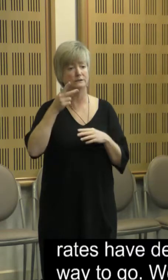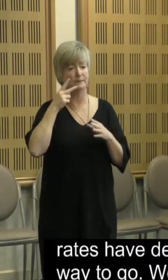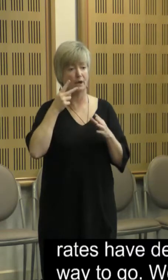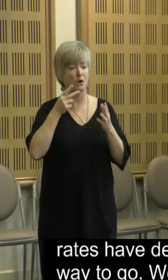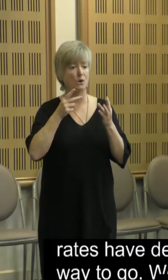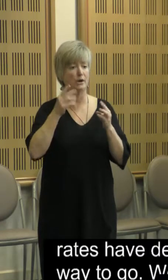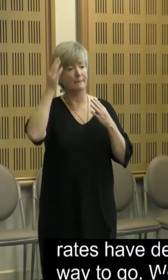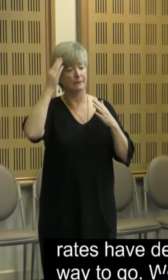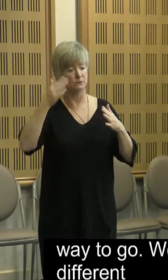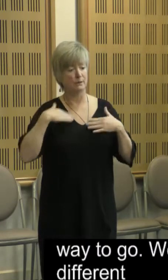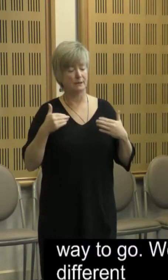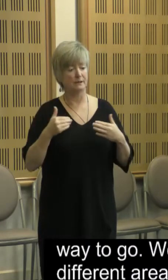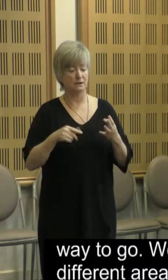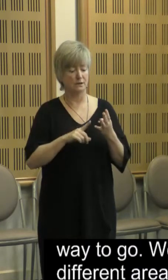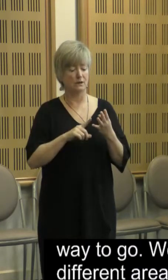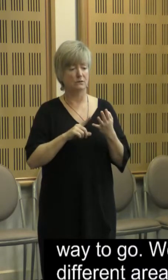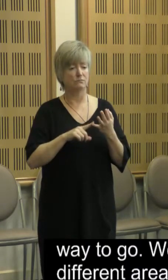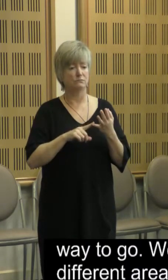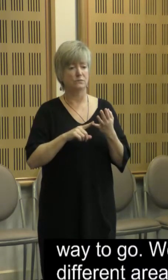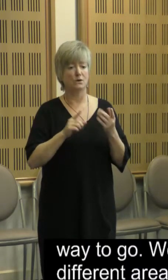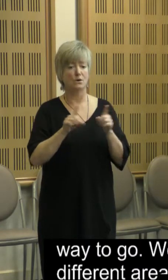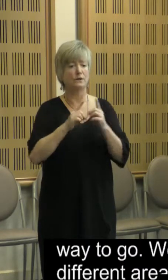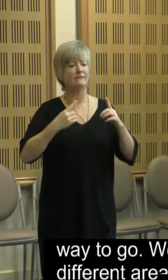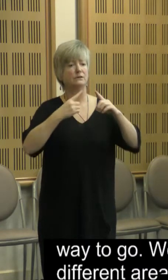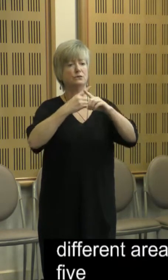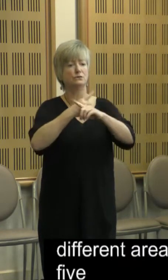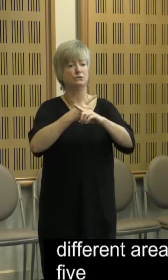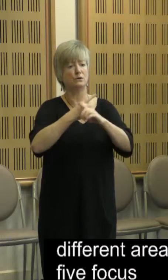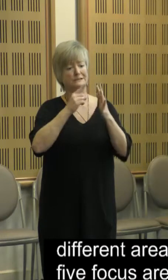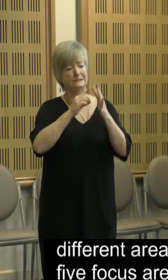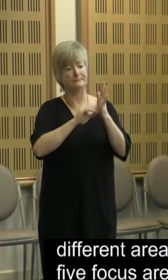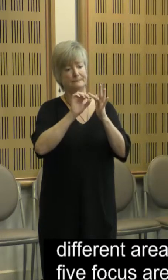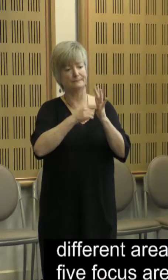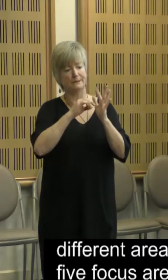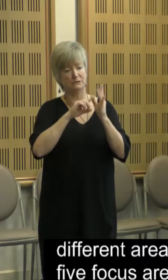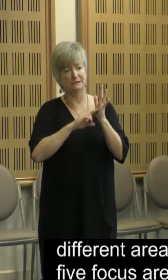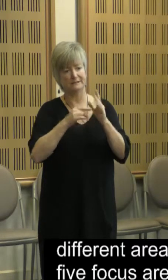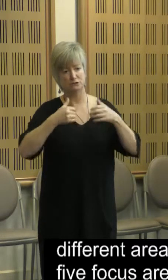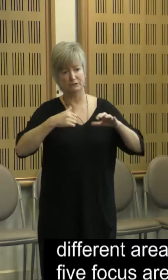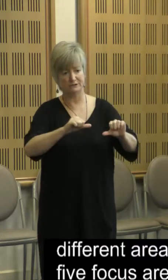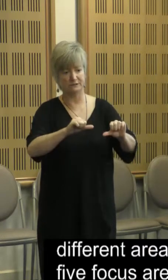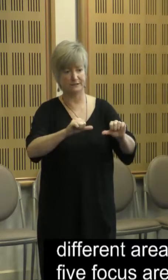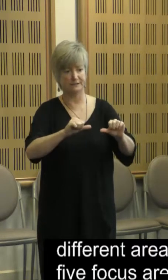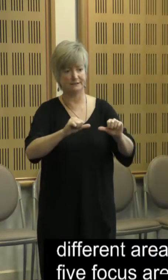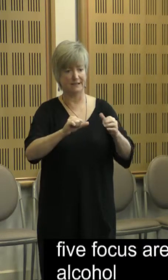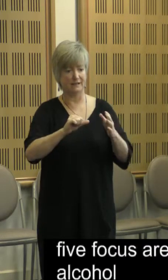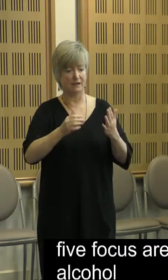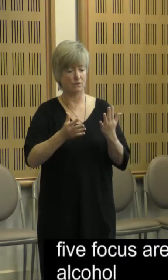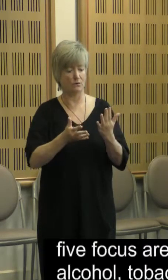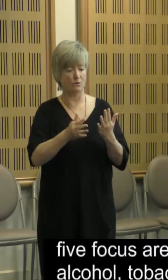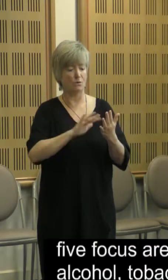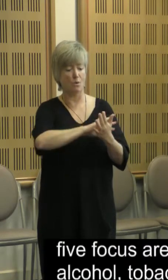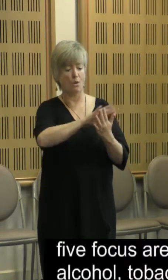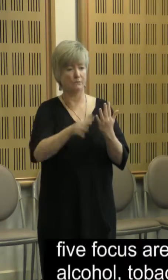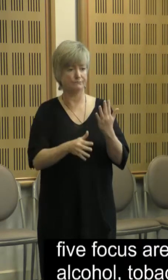mental wellbeing. But we also have what we call cross-imperative strategies. So they're the things that work across all of those, and health equity is one of those. We do a